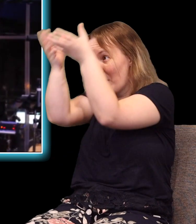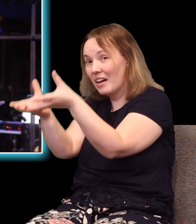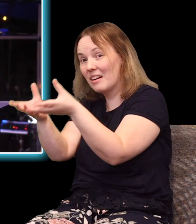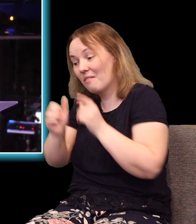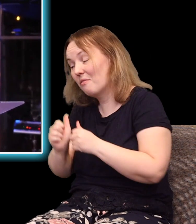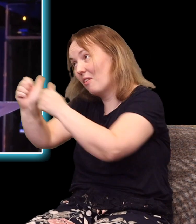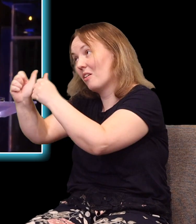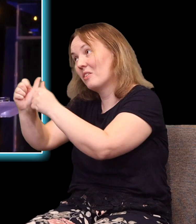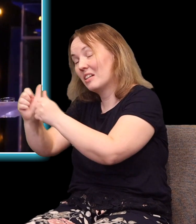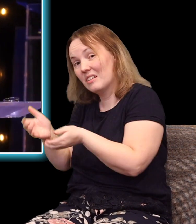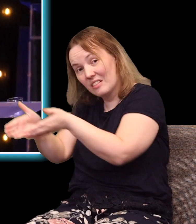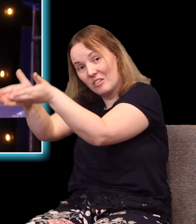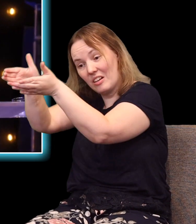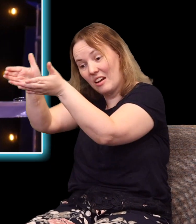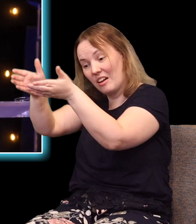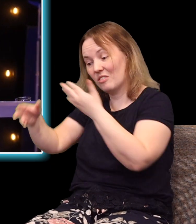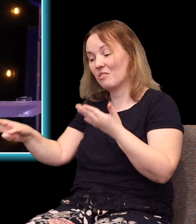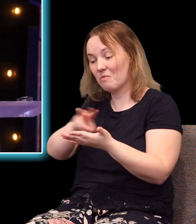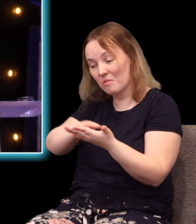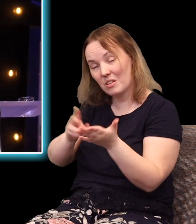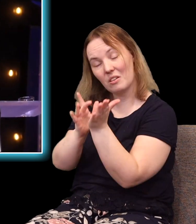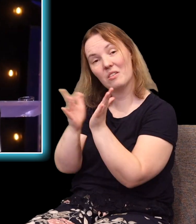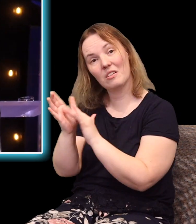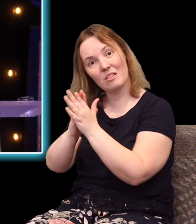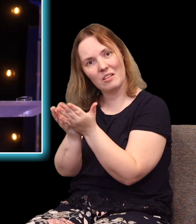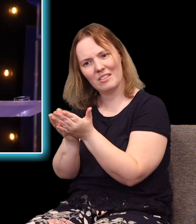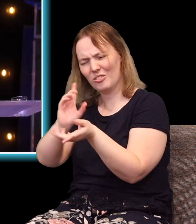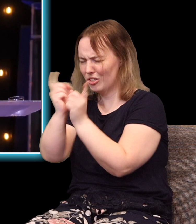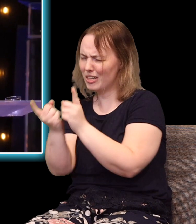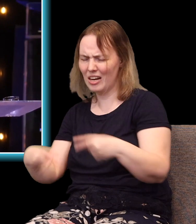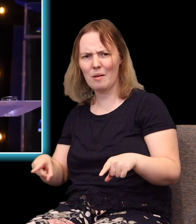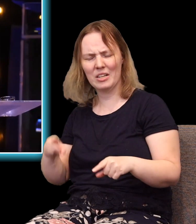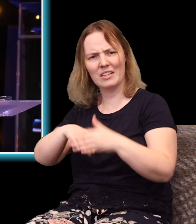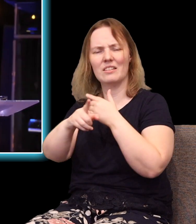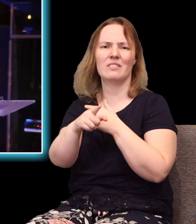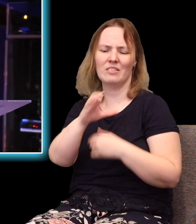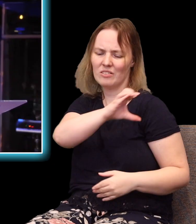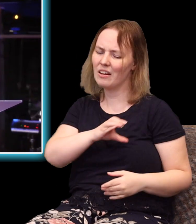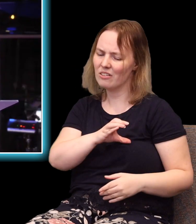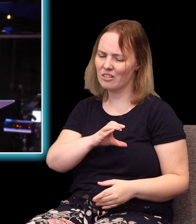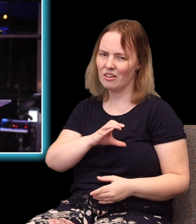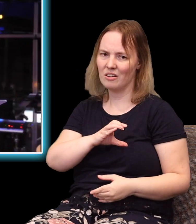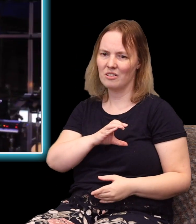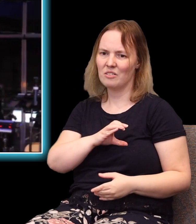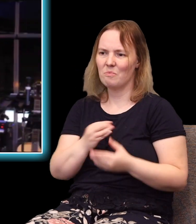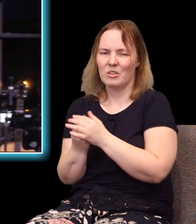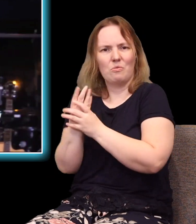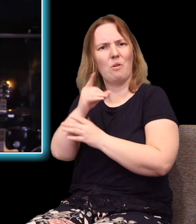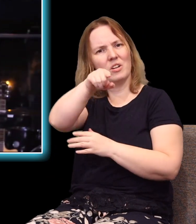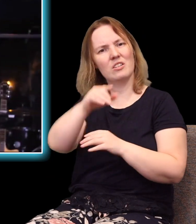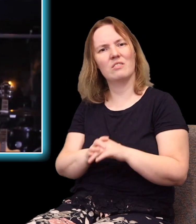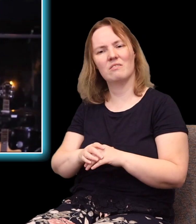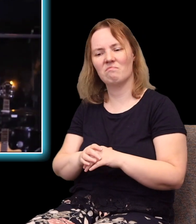you're obeying me, if you're following my prompting, if you're in the Word on a regular basis, there is change taking place in you. There's character being developed in you.